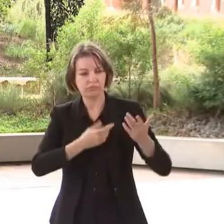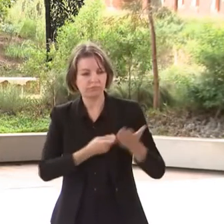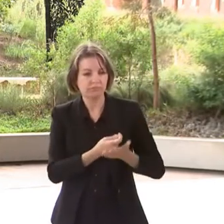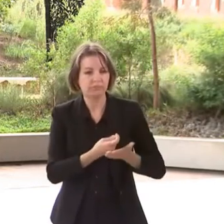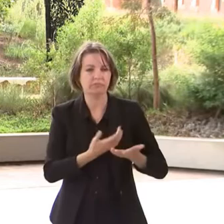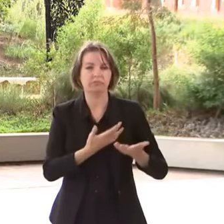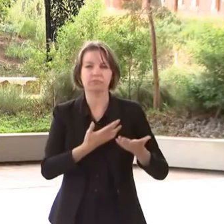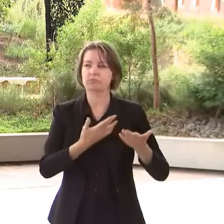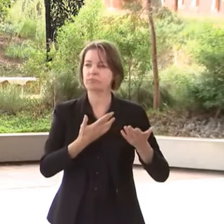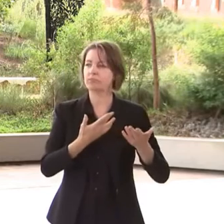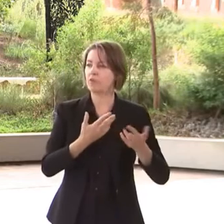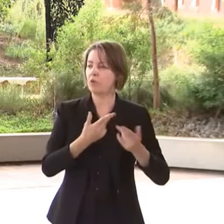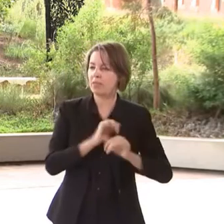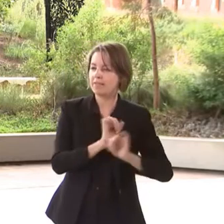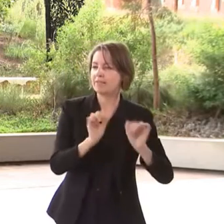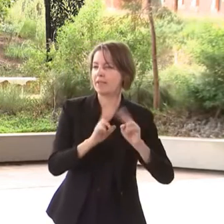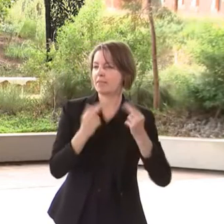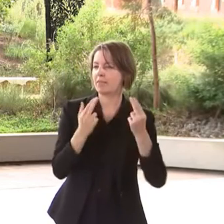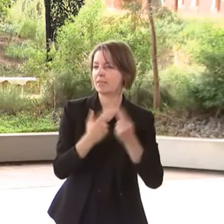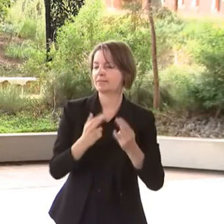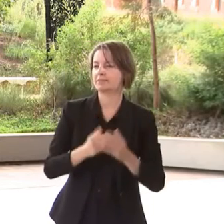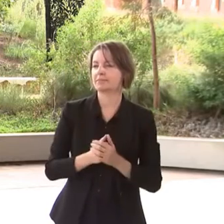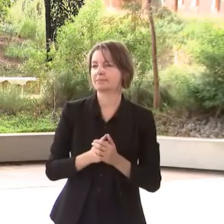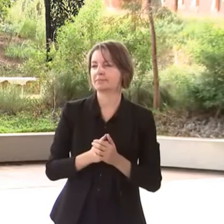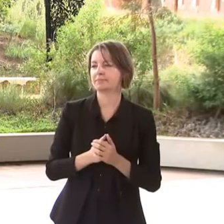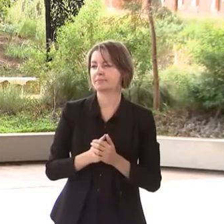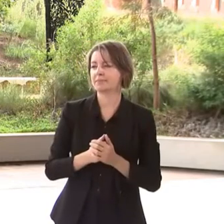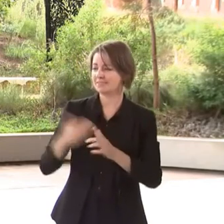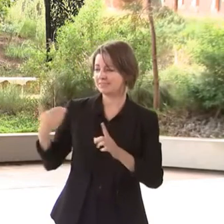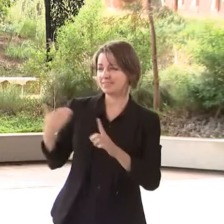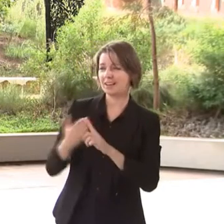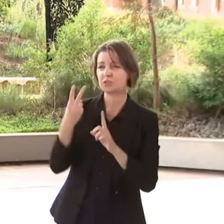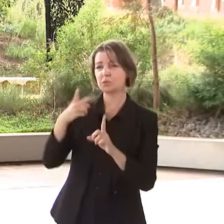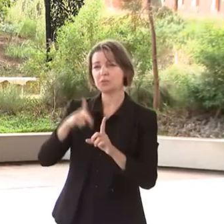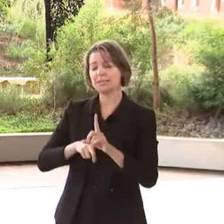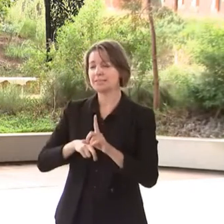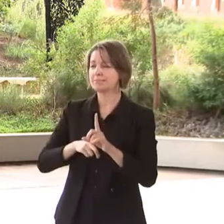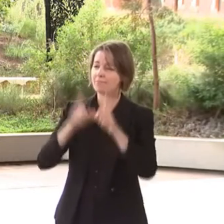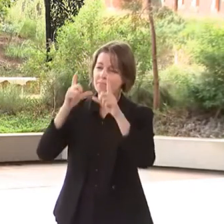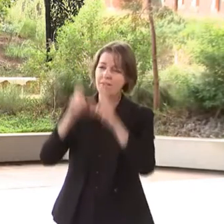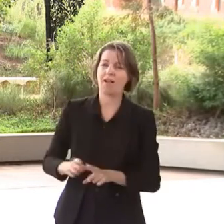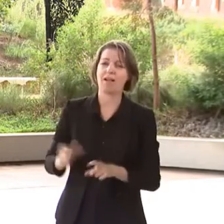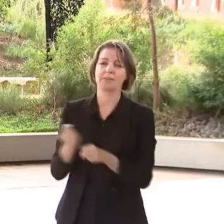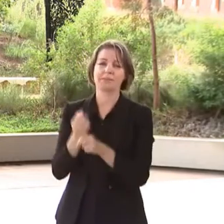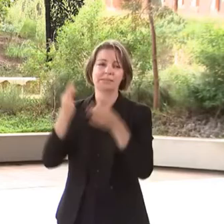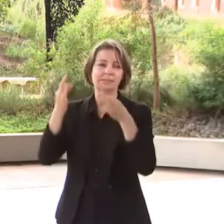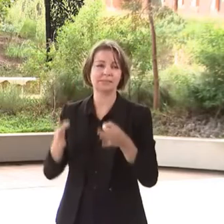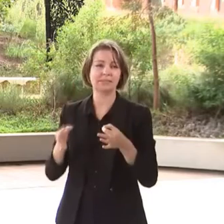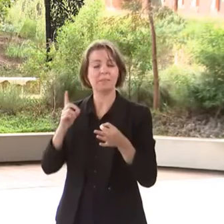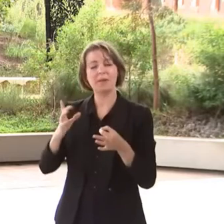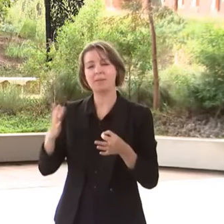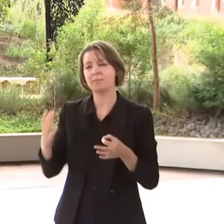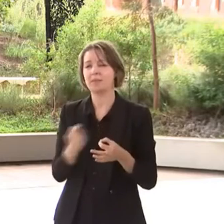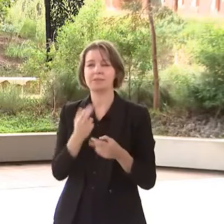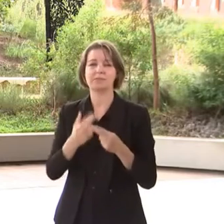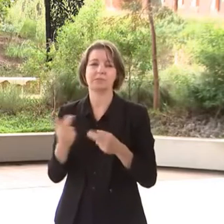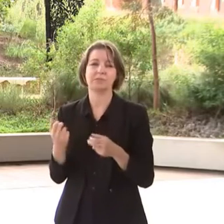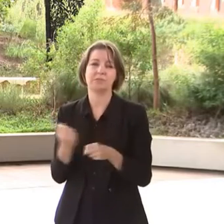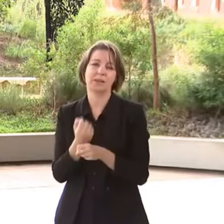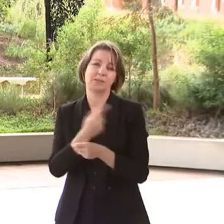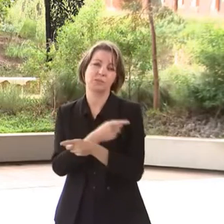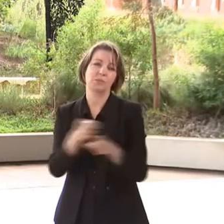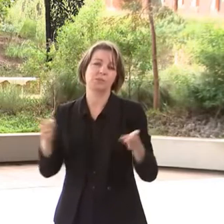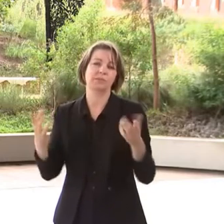were terrible decisions to make, but we had to make those decisions to keep our community safe. Many people